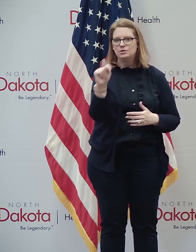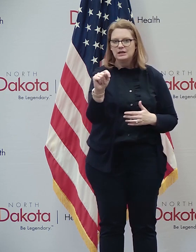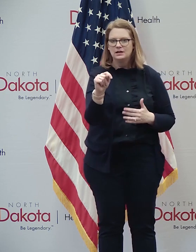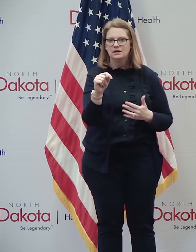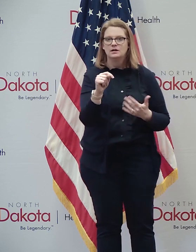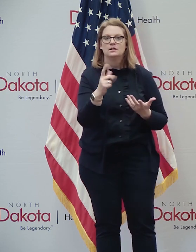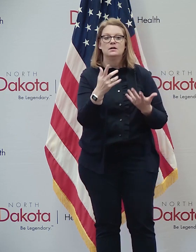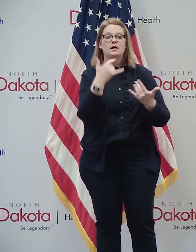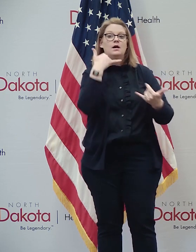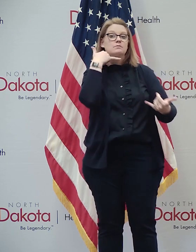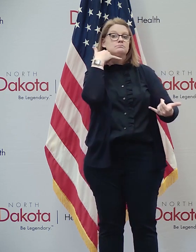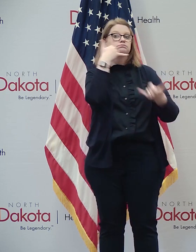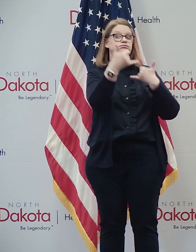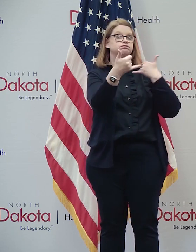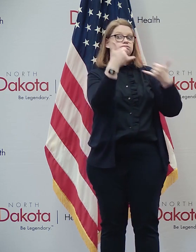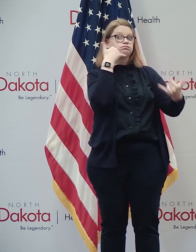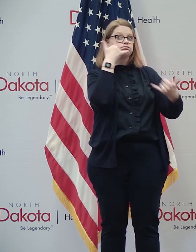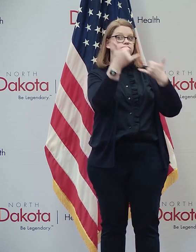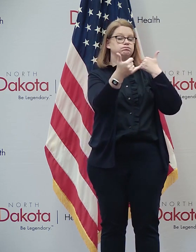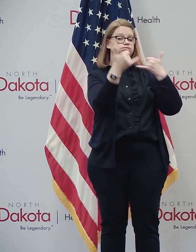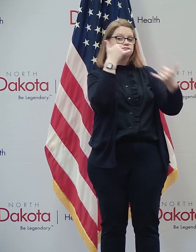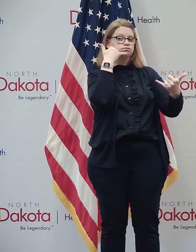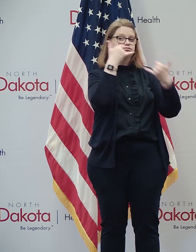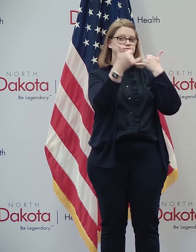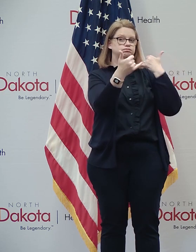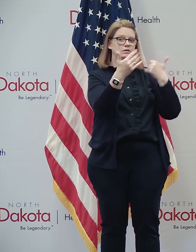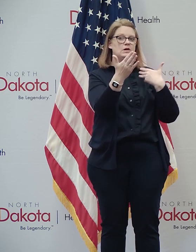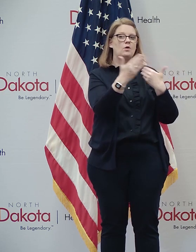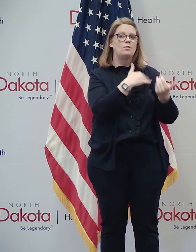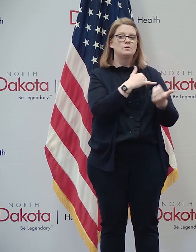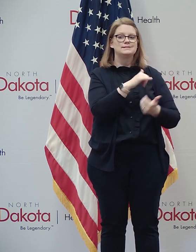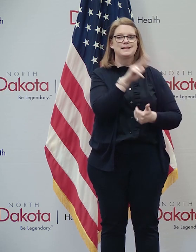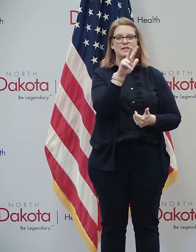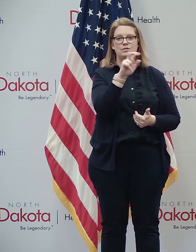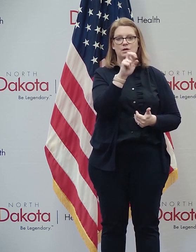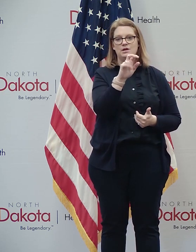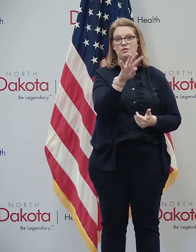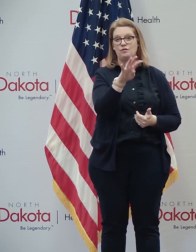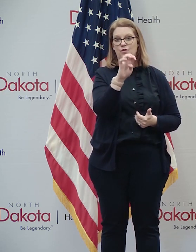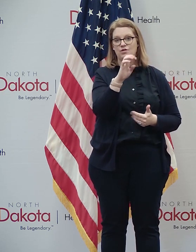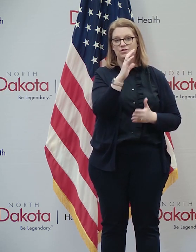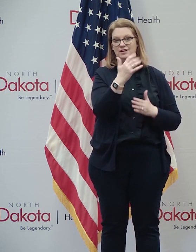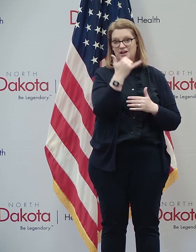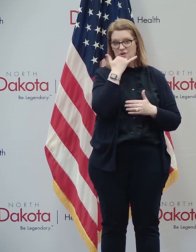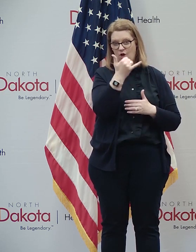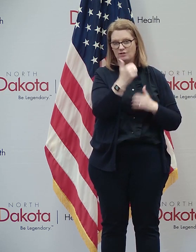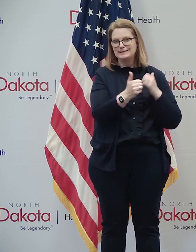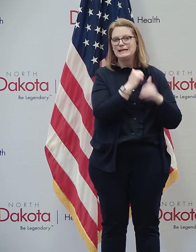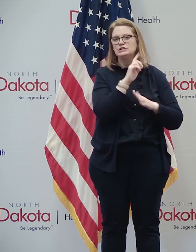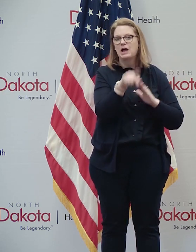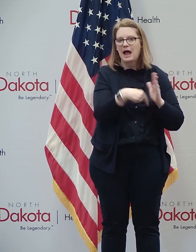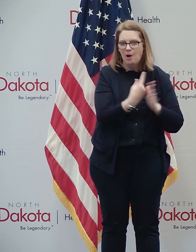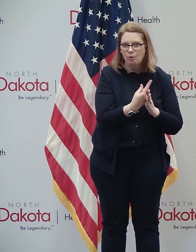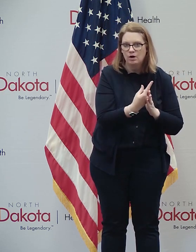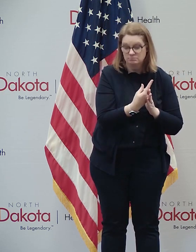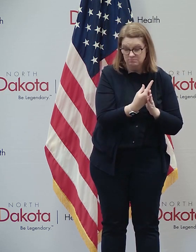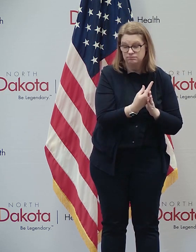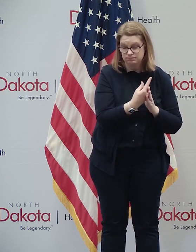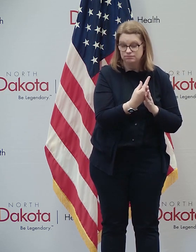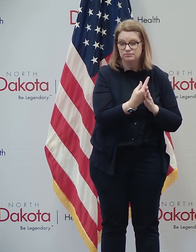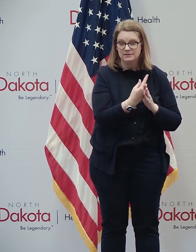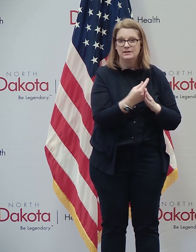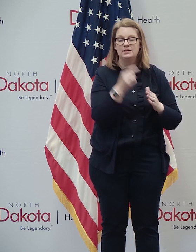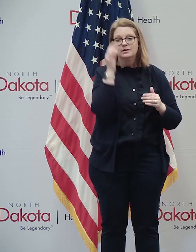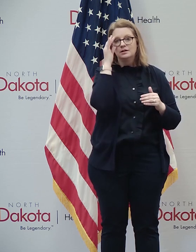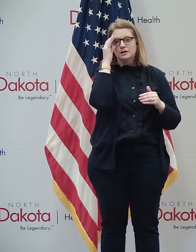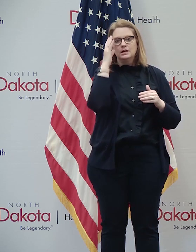receiving a large amount of calls. Almost 300 to 400 calls an hour were coming in this morning. So I want to